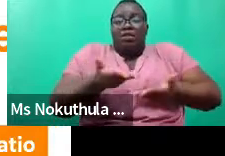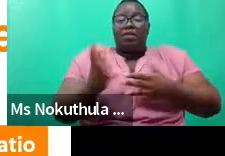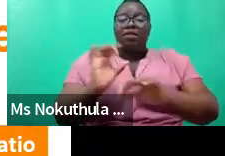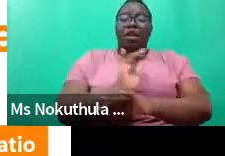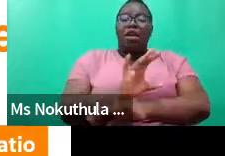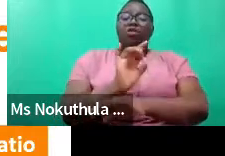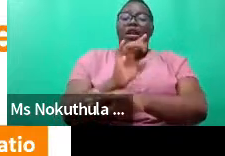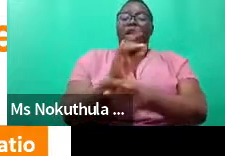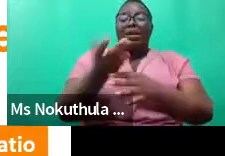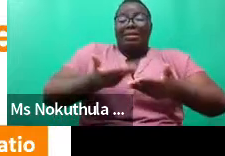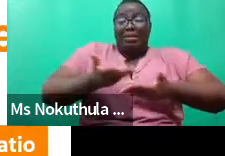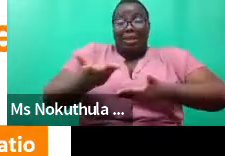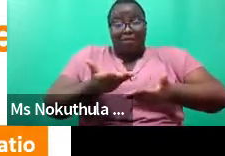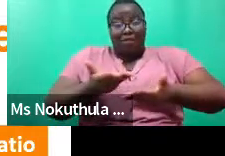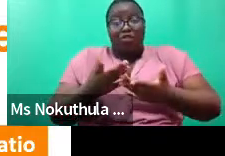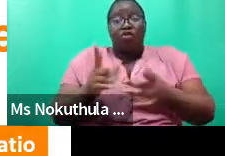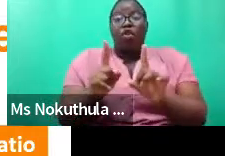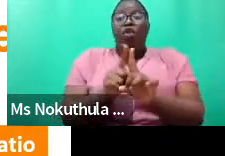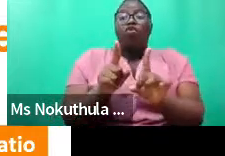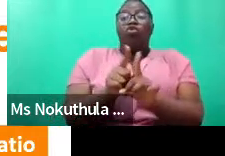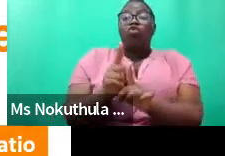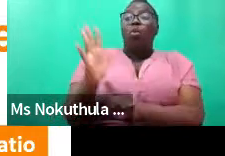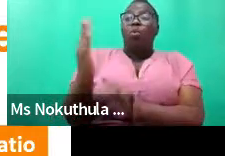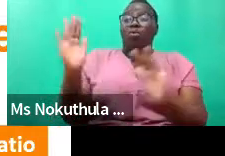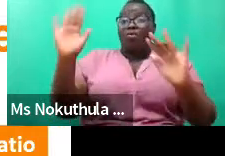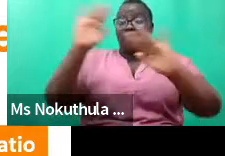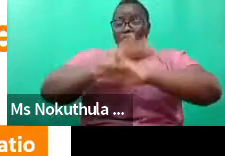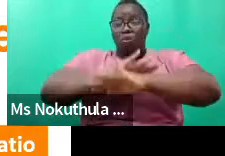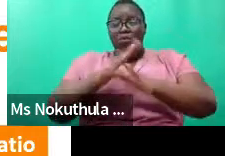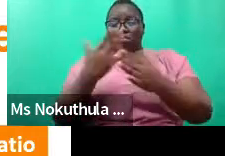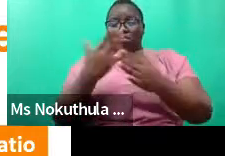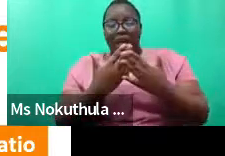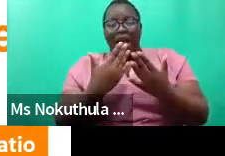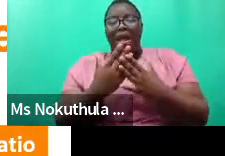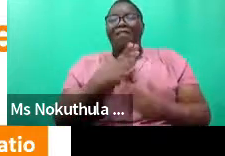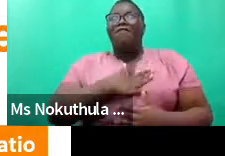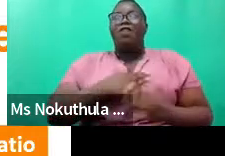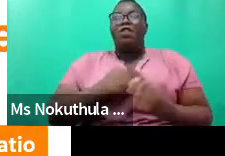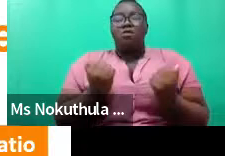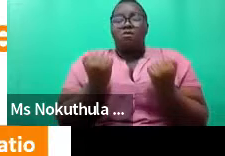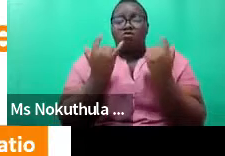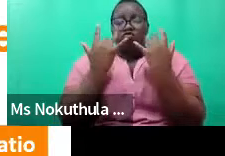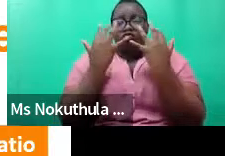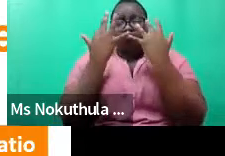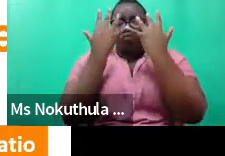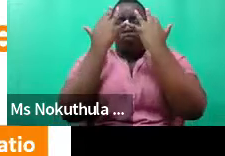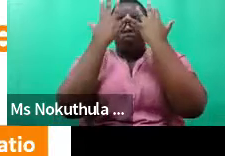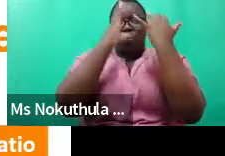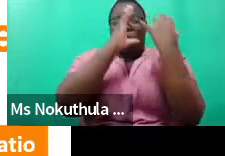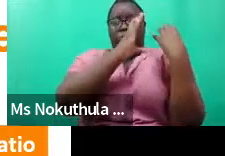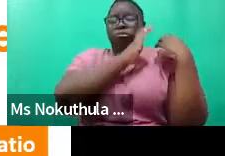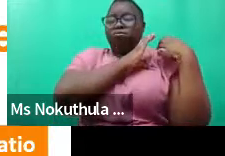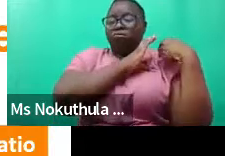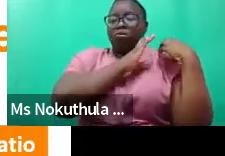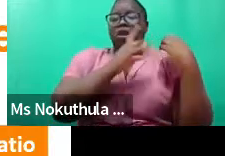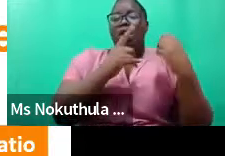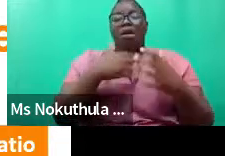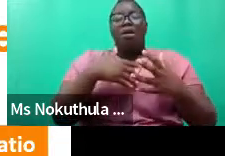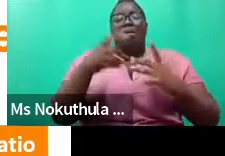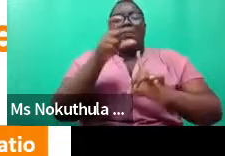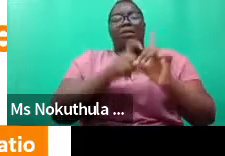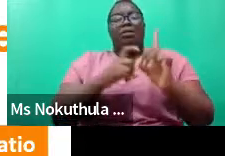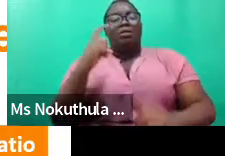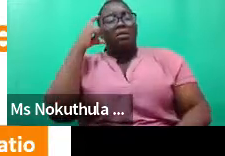shared that sometimes during the night they will studying and they'll be feeling overwhelmed, and there's time everyone is sleeping, they don't have anyone where they can share